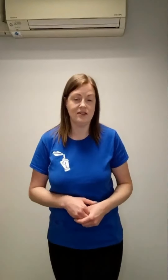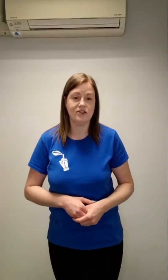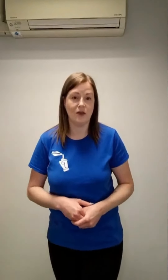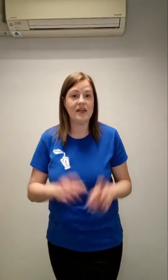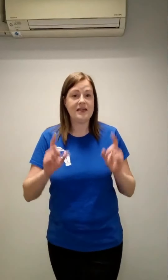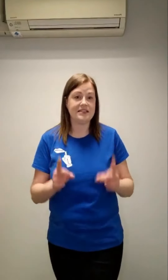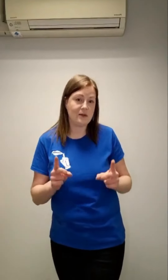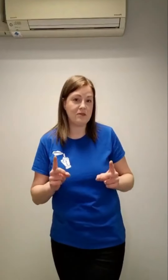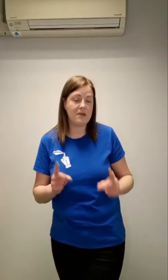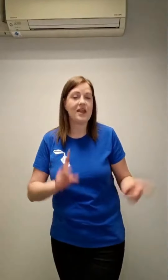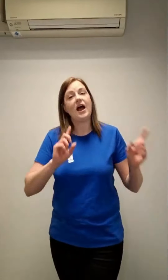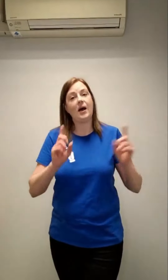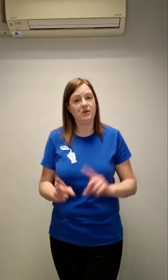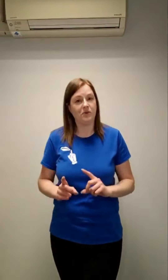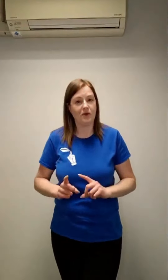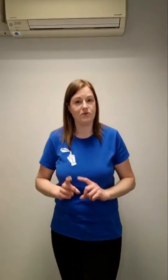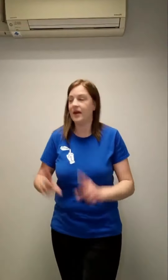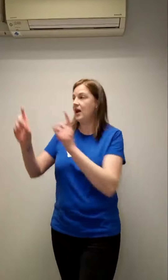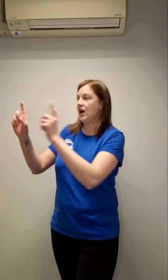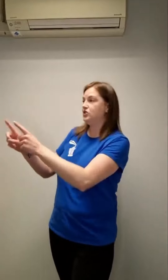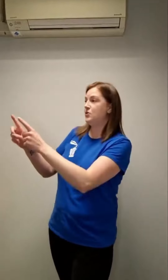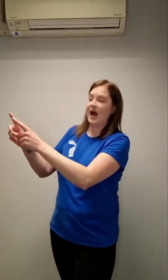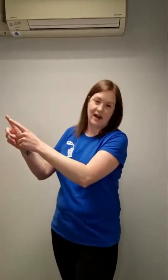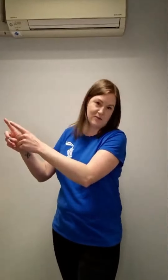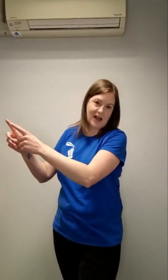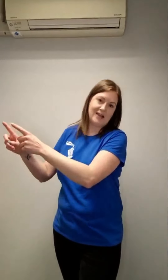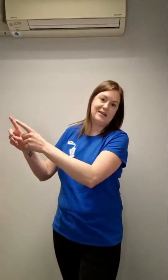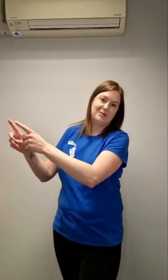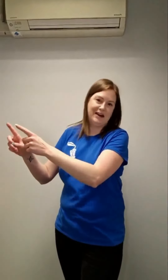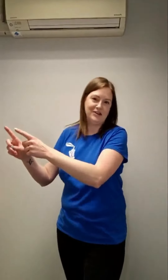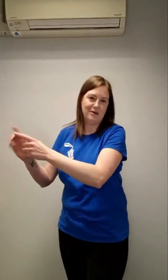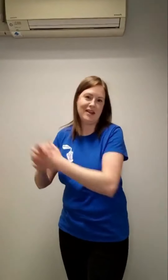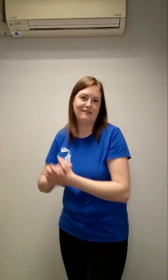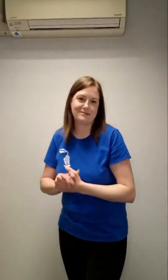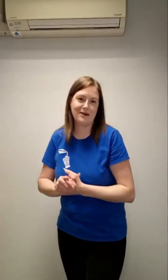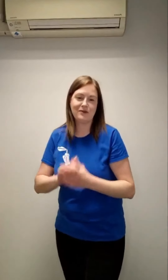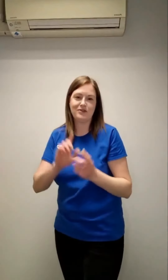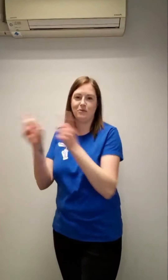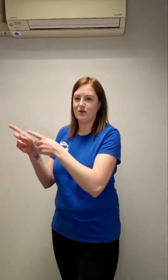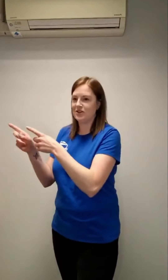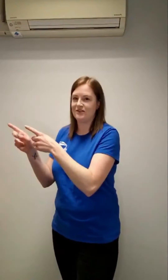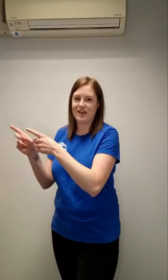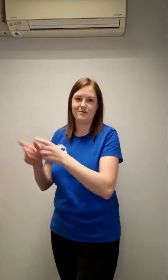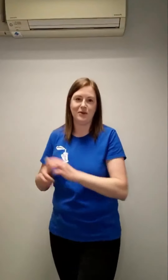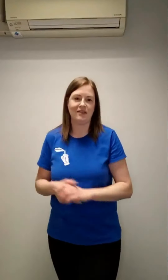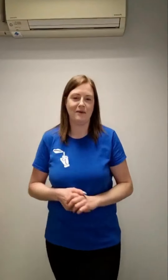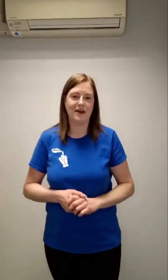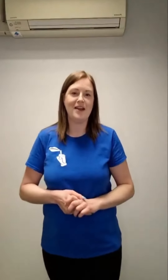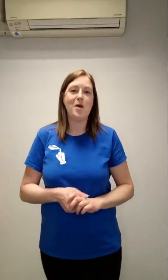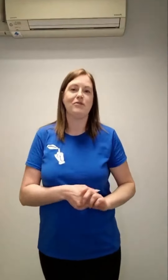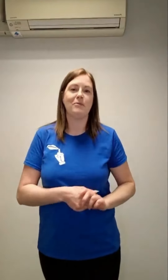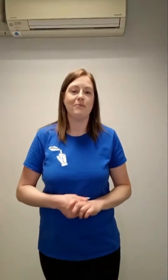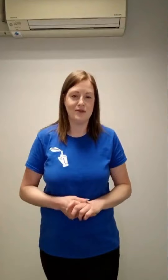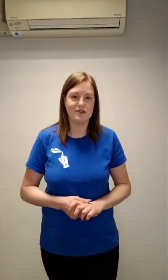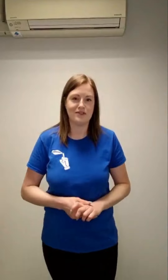So stick with me and we will go through it. I do have my handy little manual up here as well, so I do apologise if I keep looking that way, but for most of the